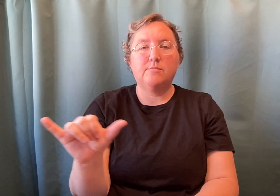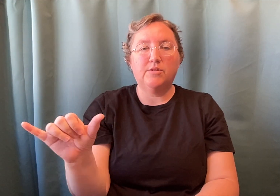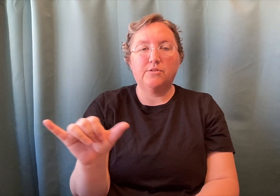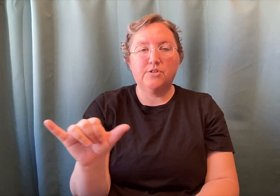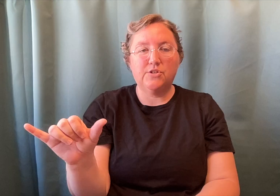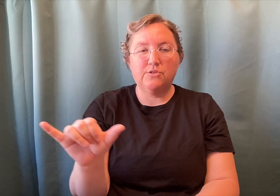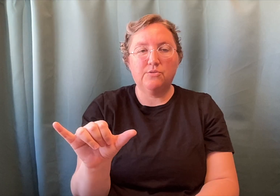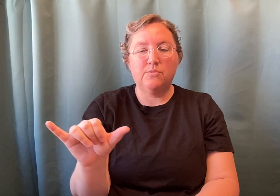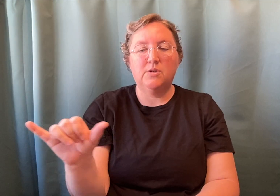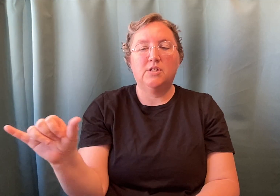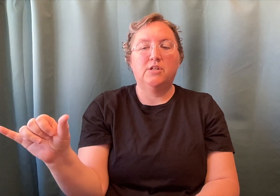similar to,